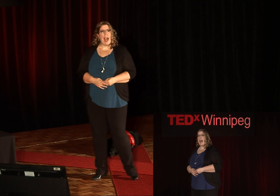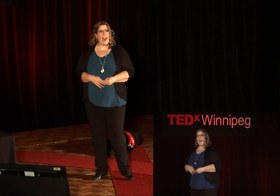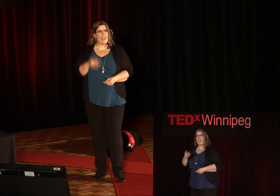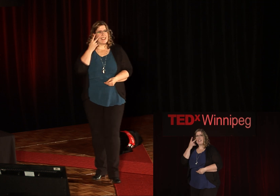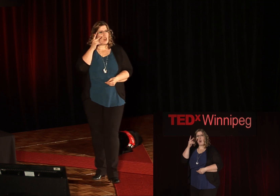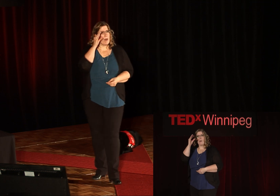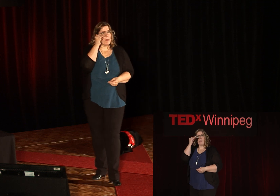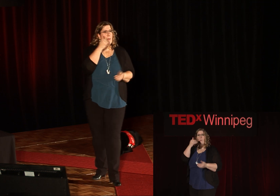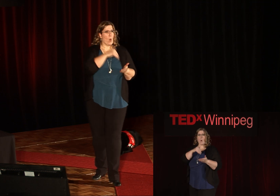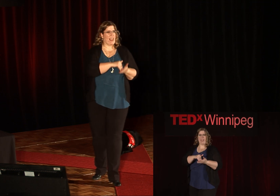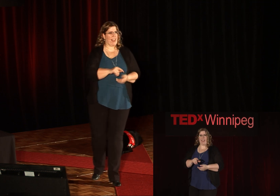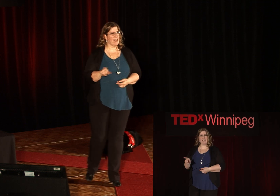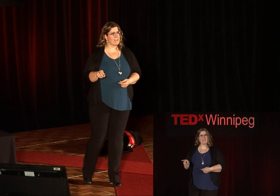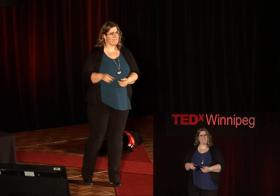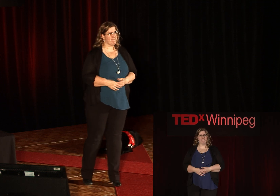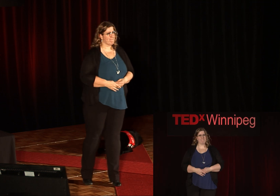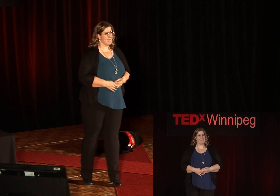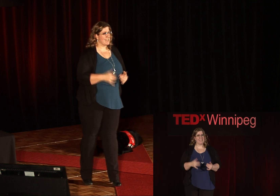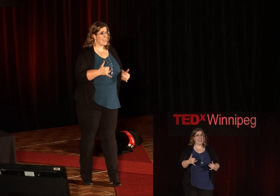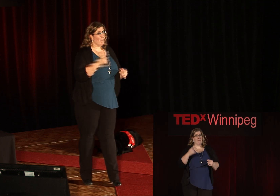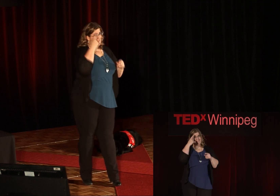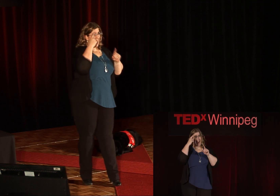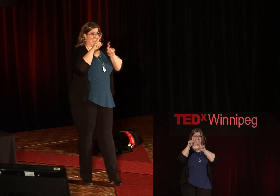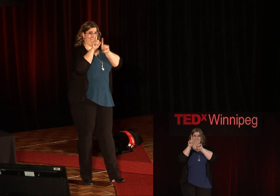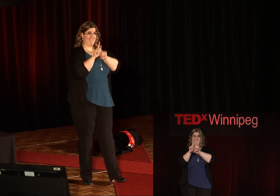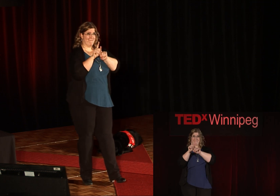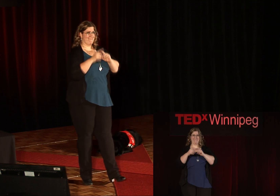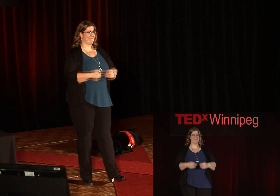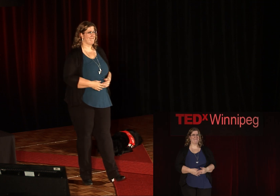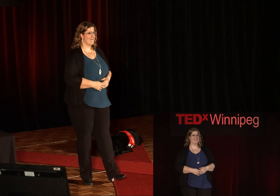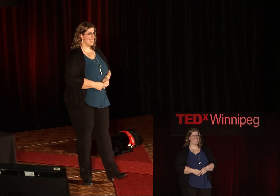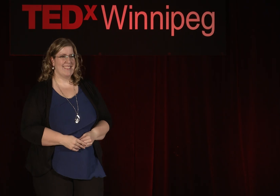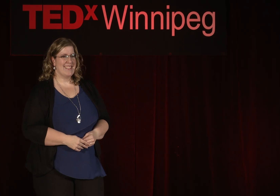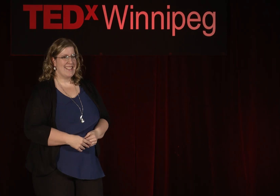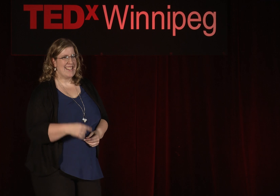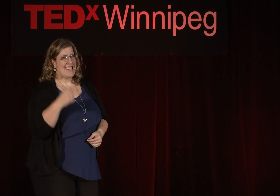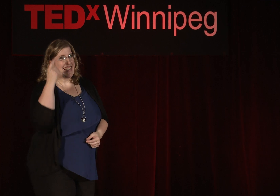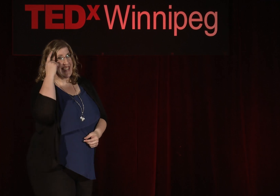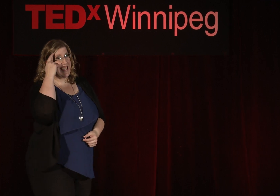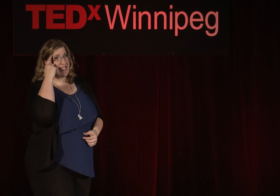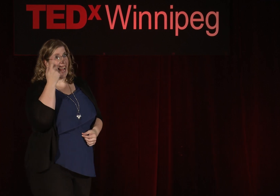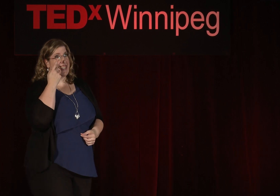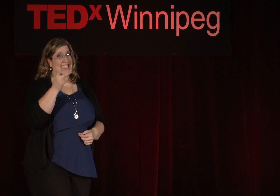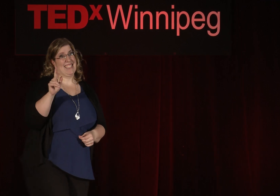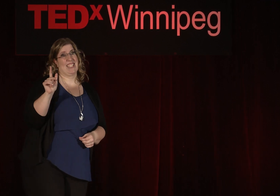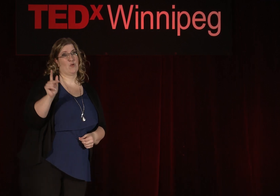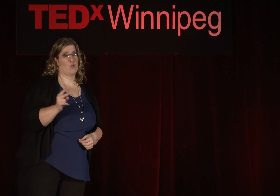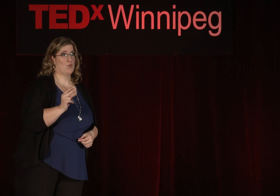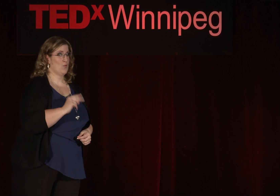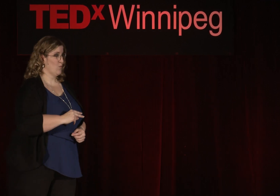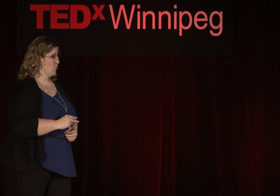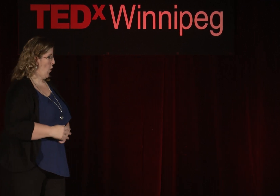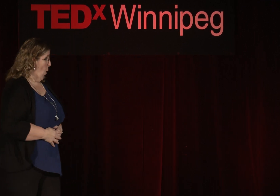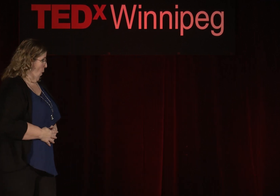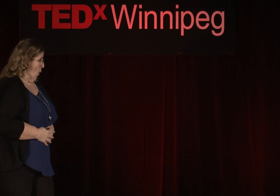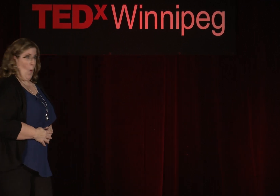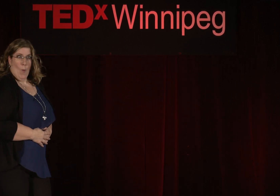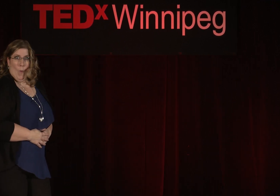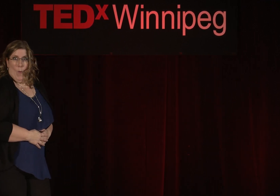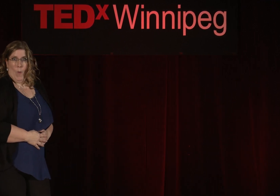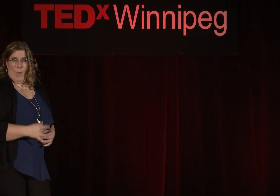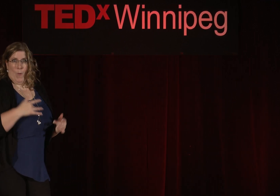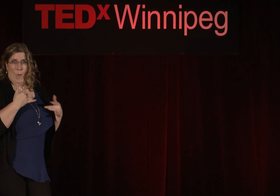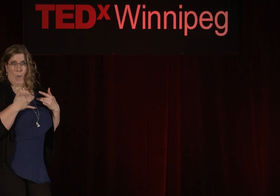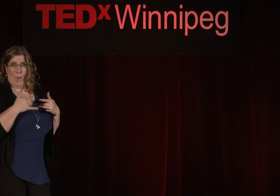I saw that same boy again, but this time with his dad. His dad saw Lulu and became